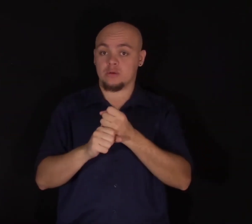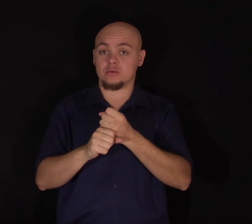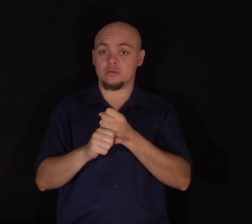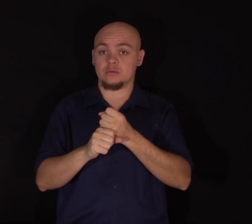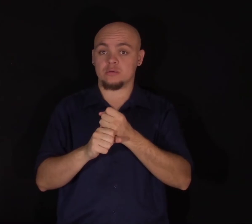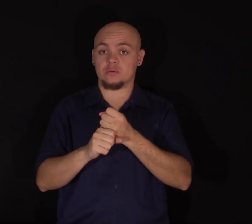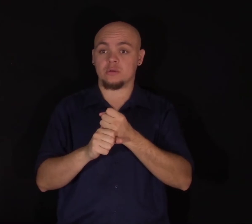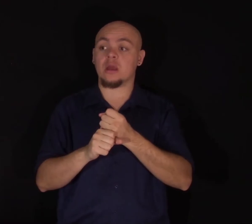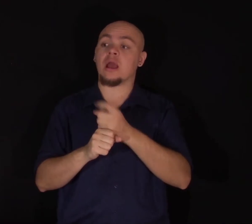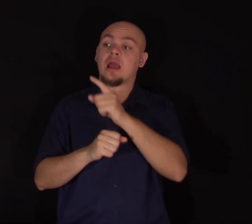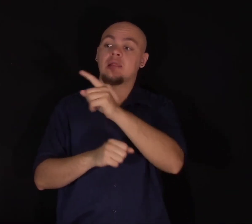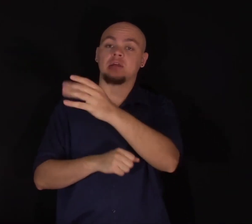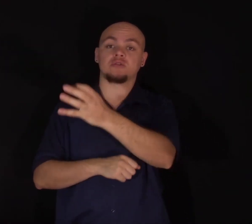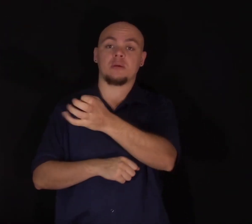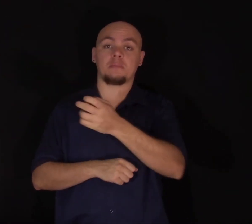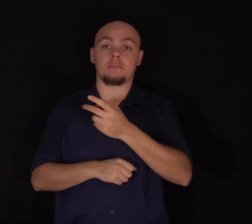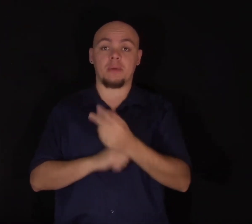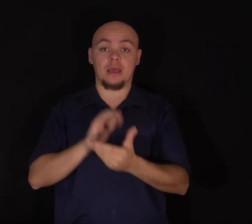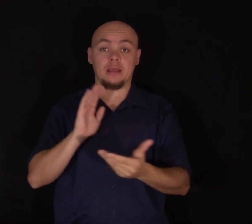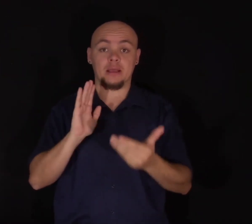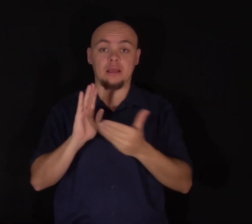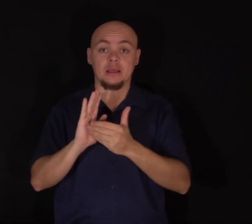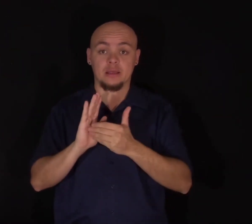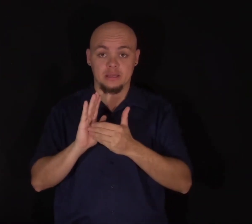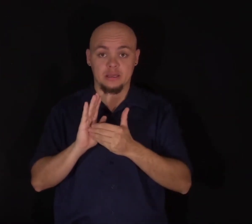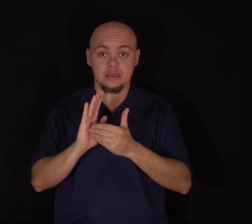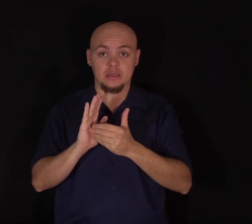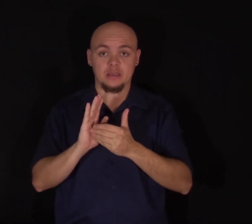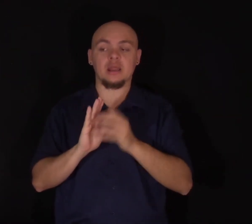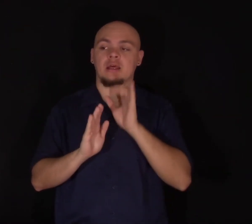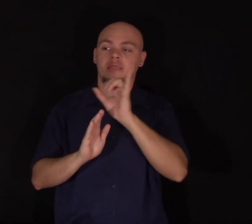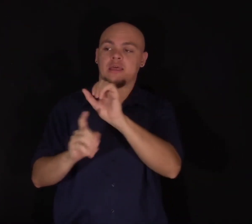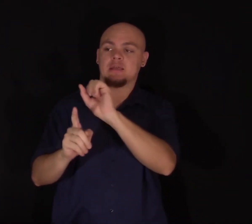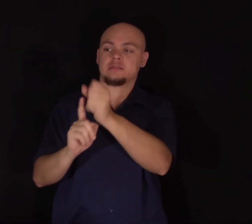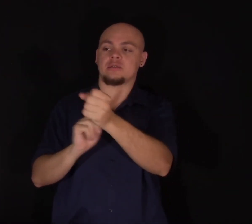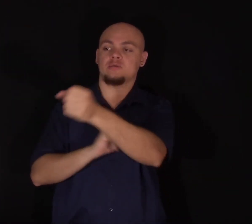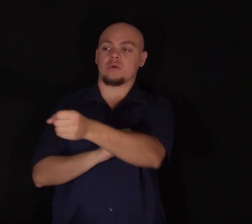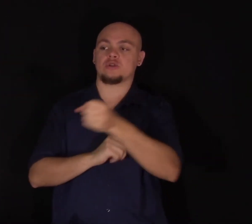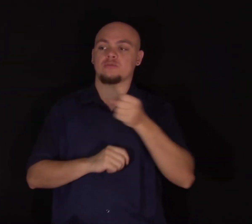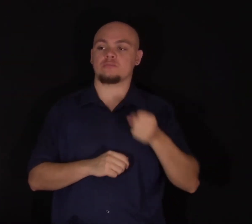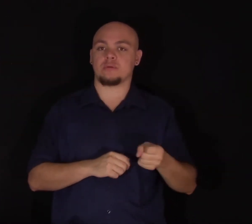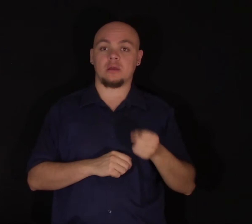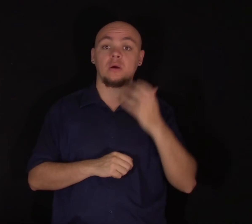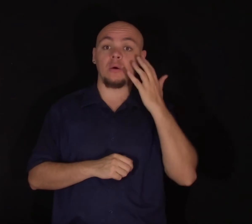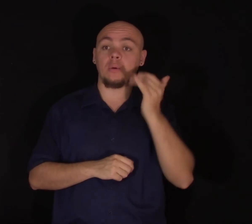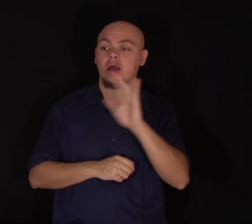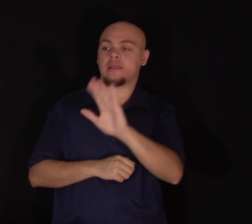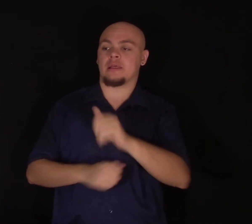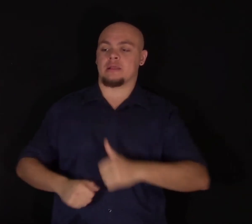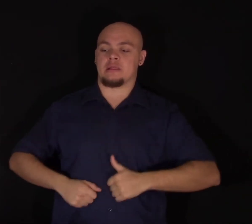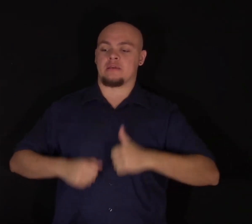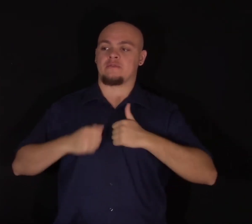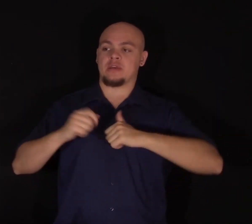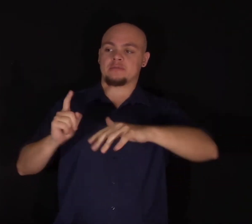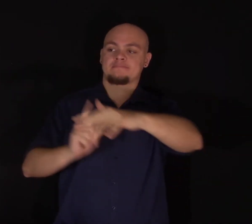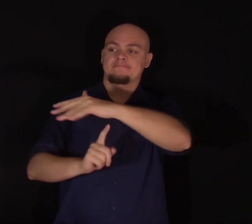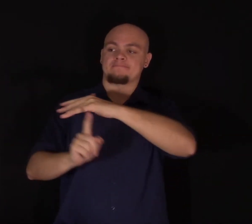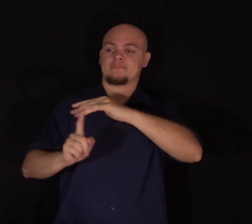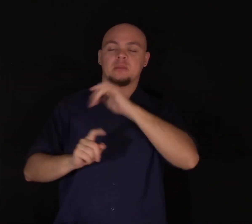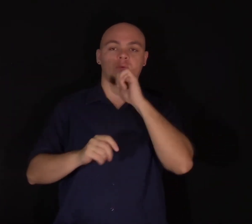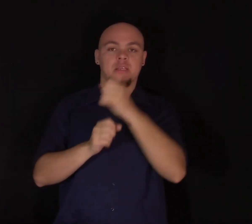then tumbled her way back in when she was removed from that situation for unsafe living conditions